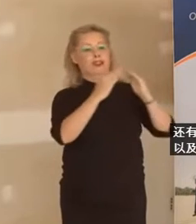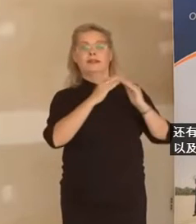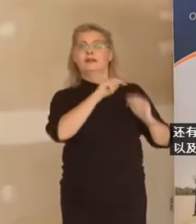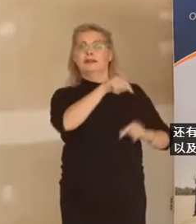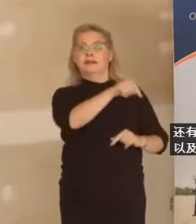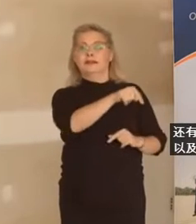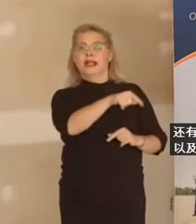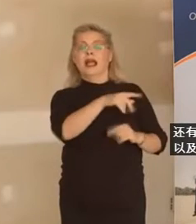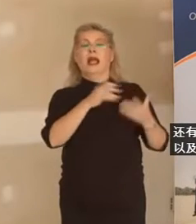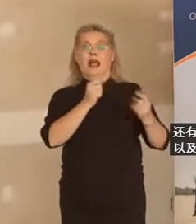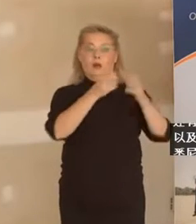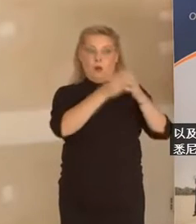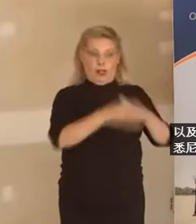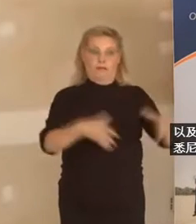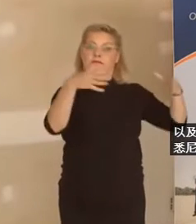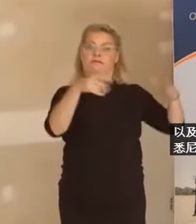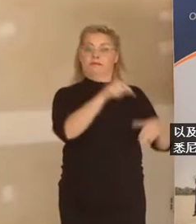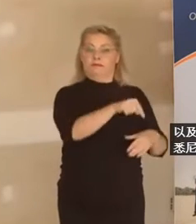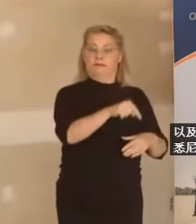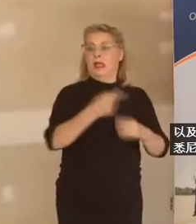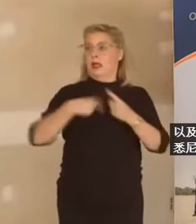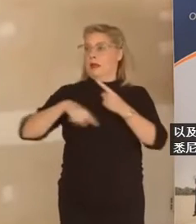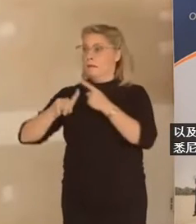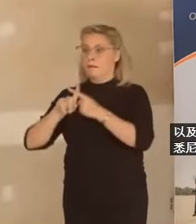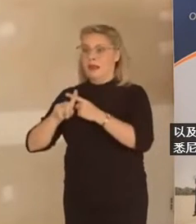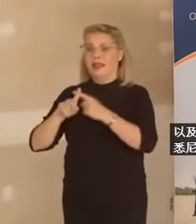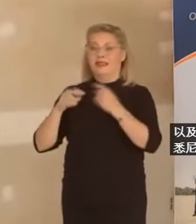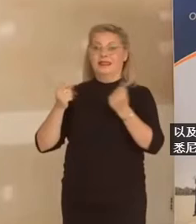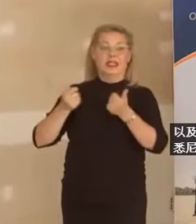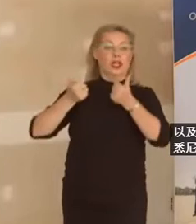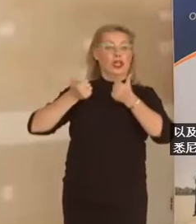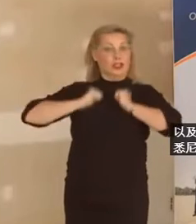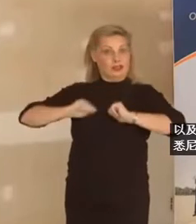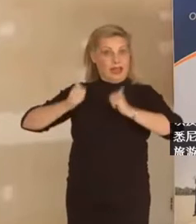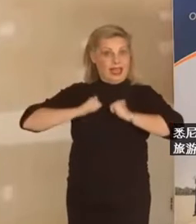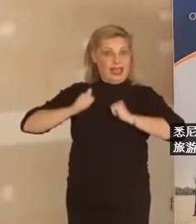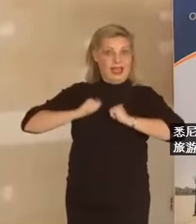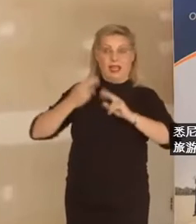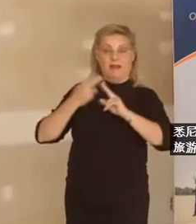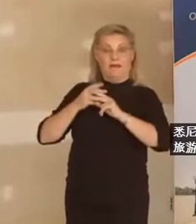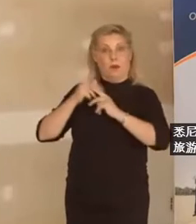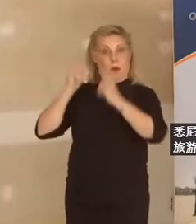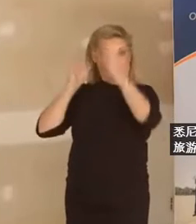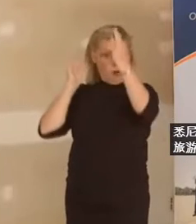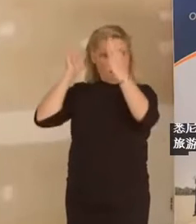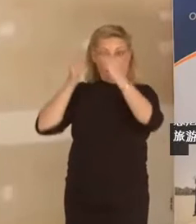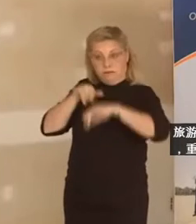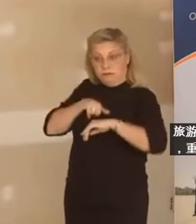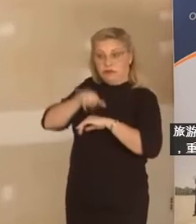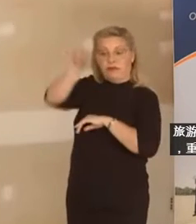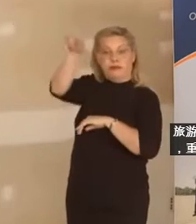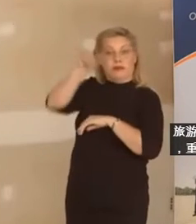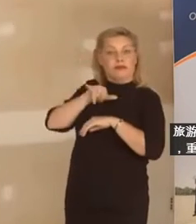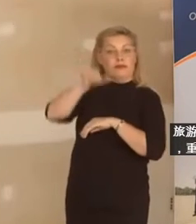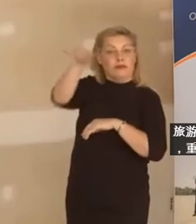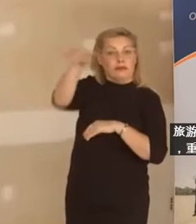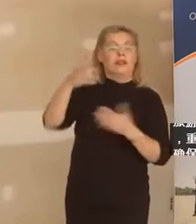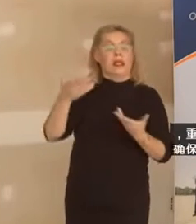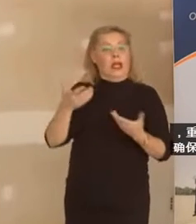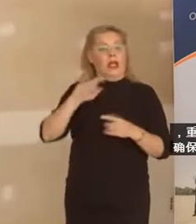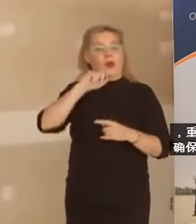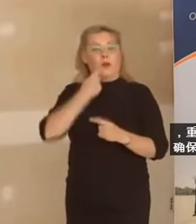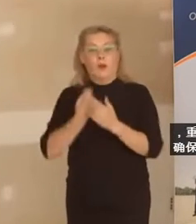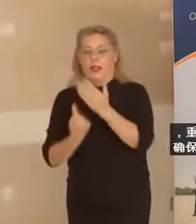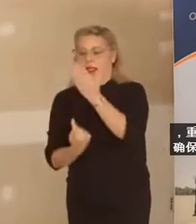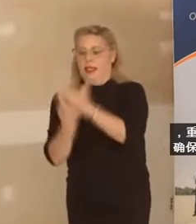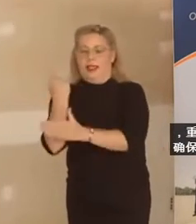expansions right here at Sydney Airport. Sydney is Australia's tourism capital, and importantly, this investment will